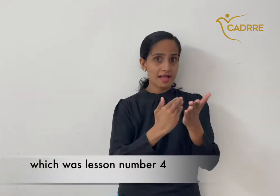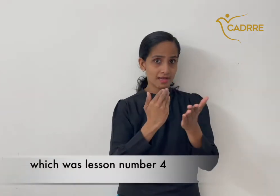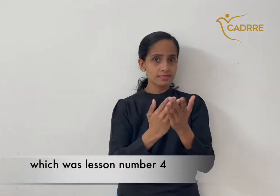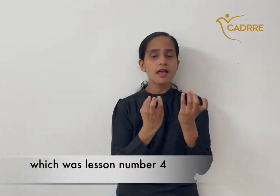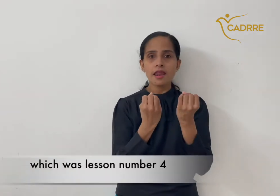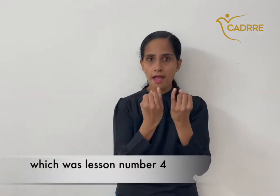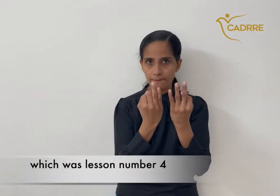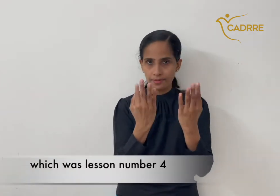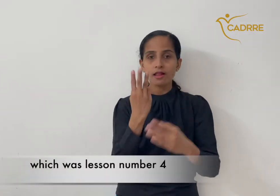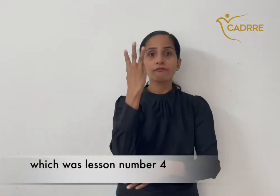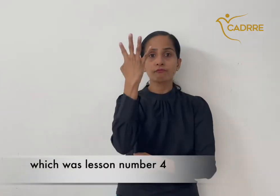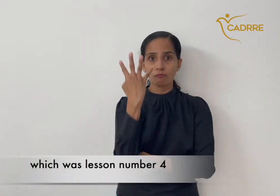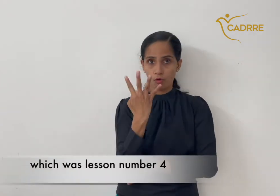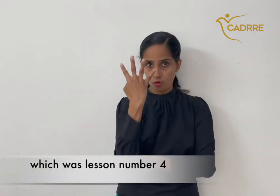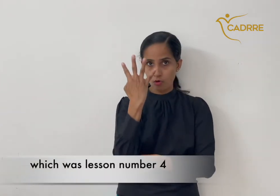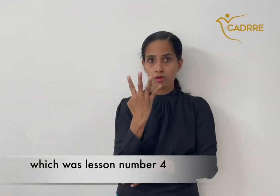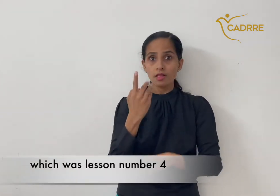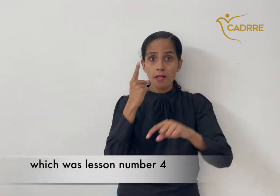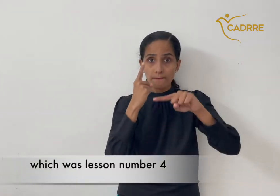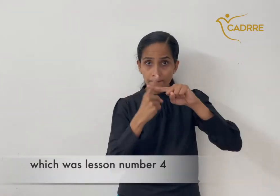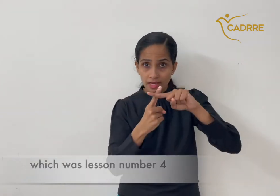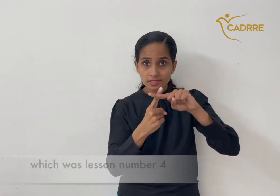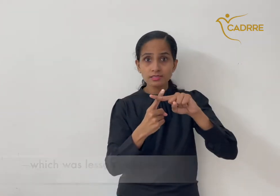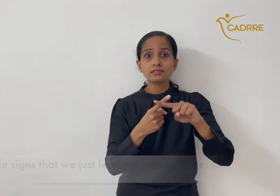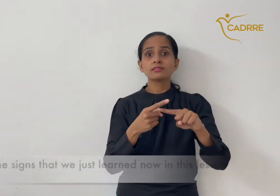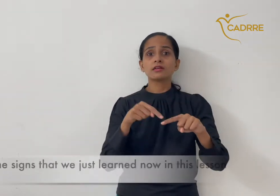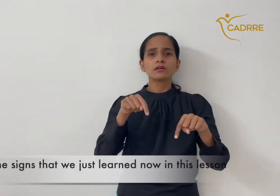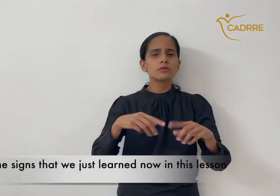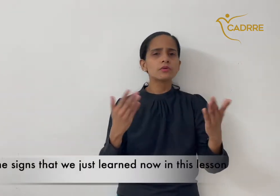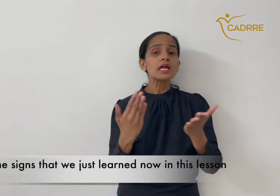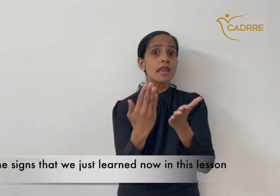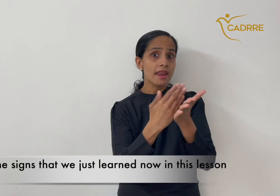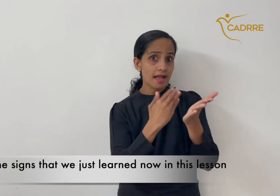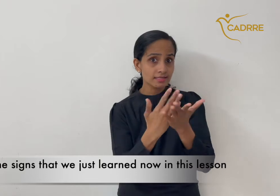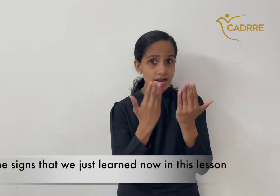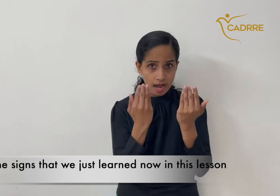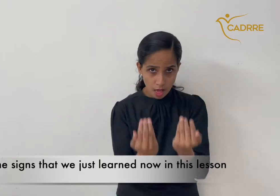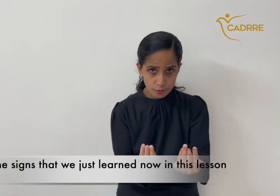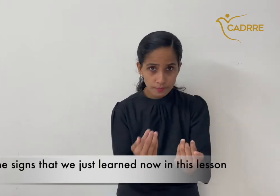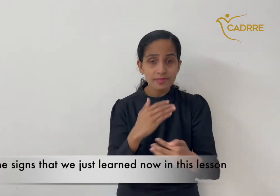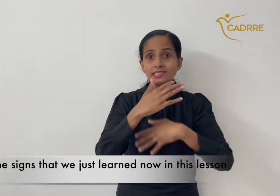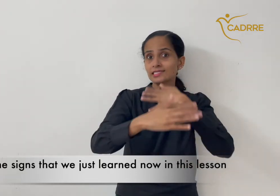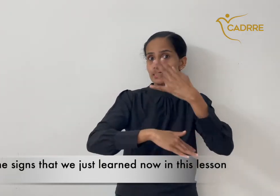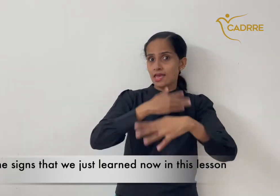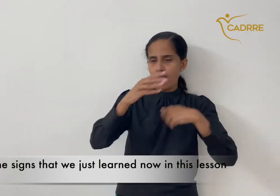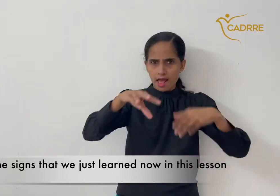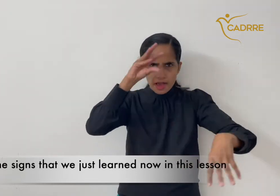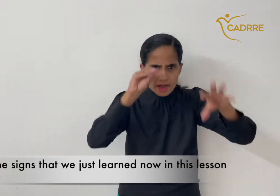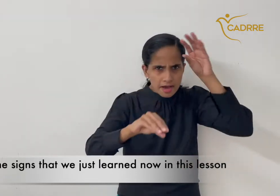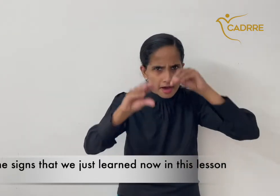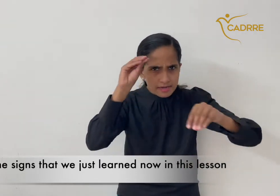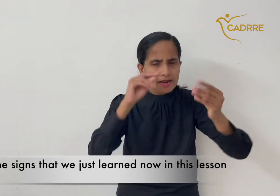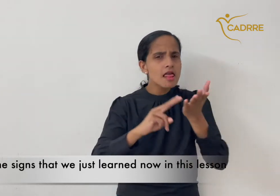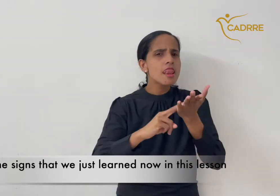which was lesson number 4, and the signs that we just learned now in this lesson.